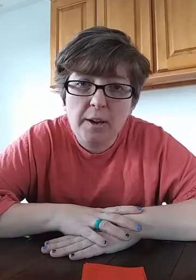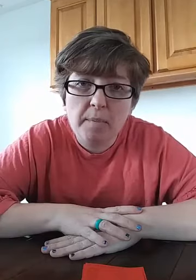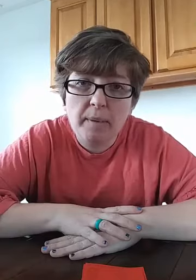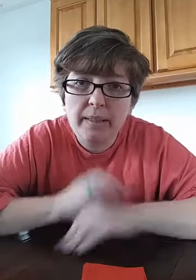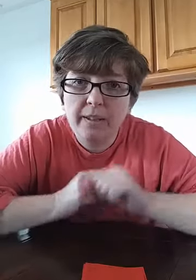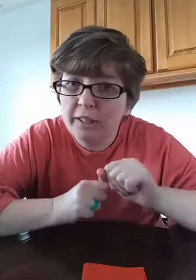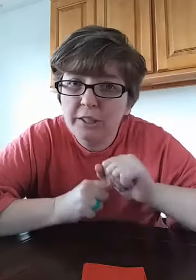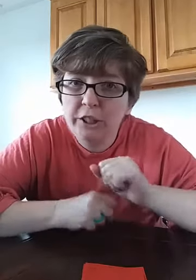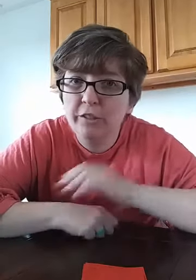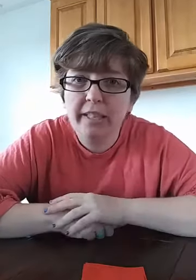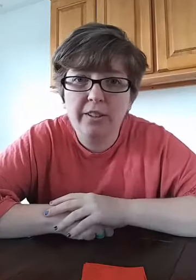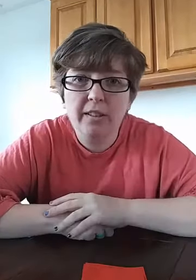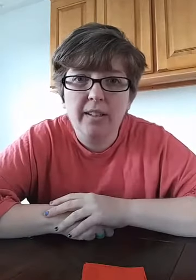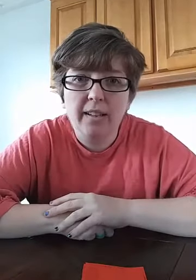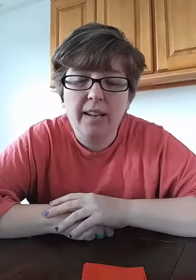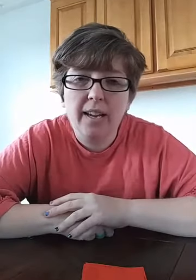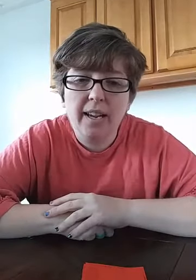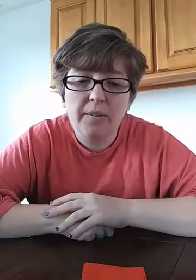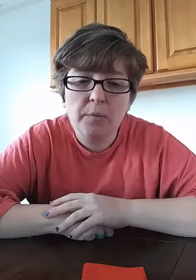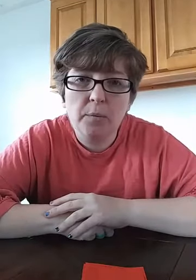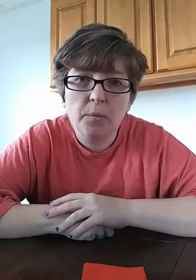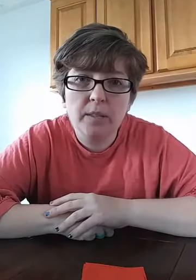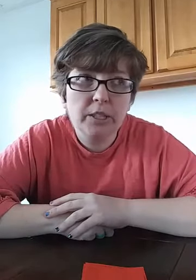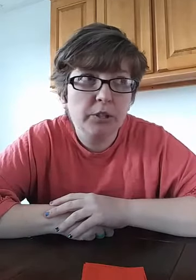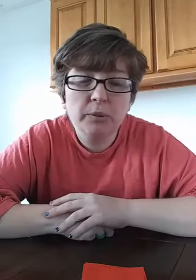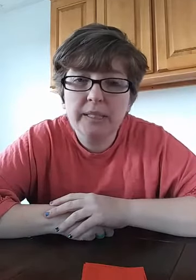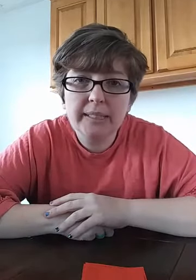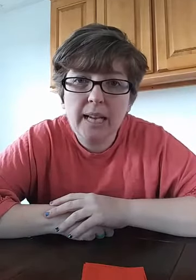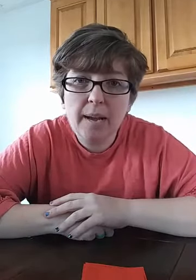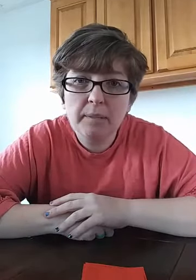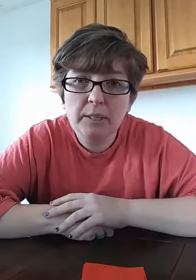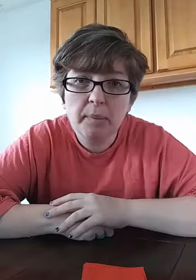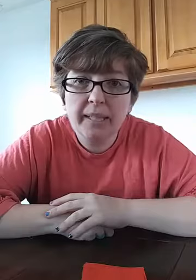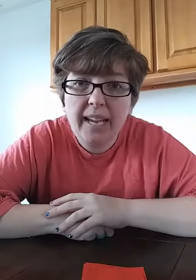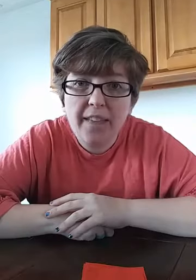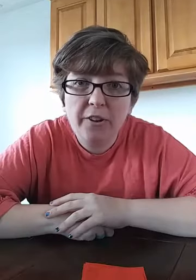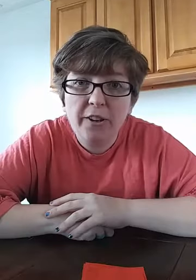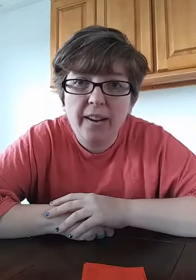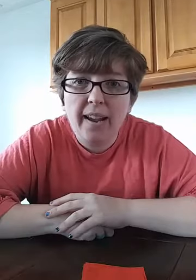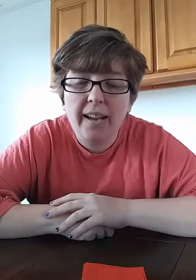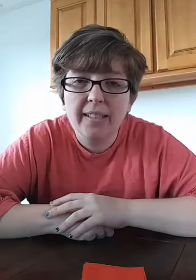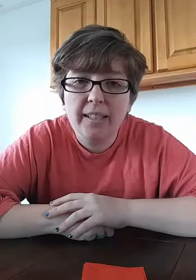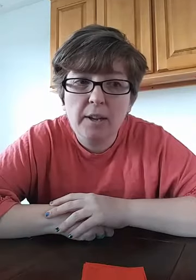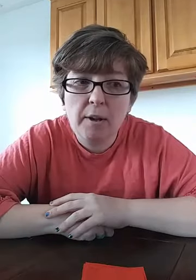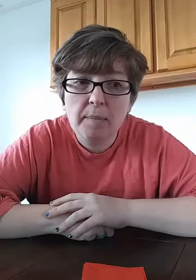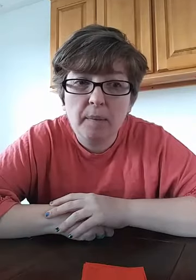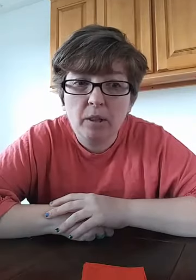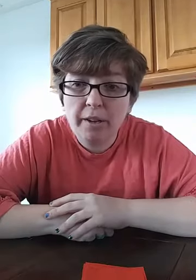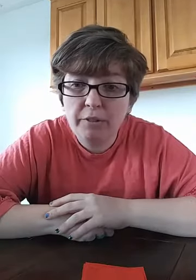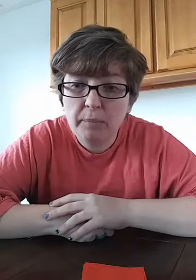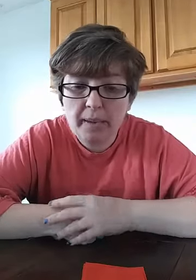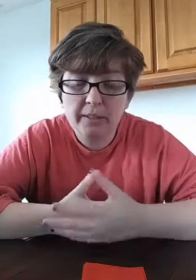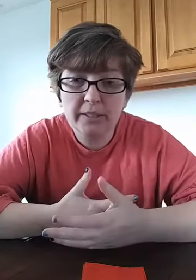be their cheerleader and use this time to spend together and a lot of your parents